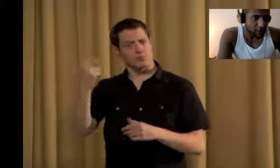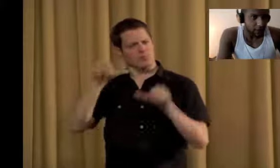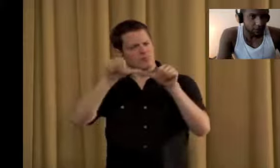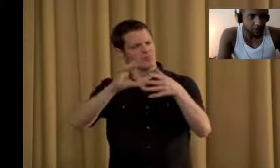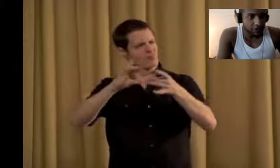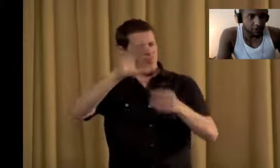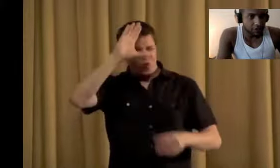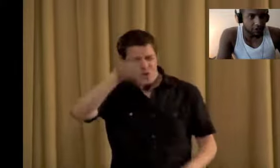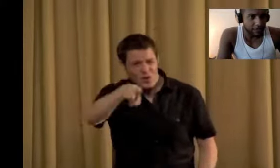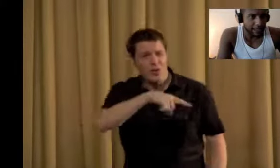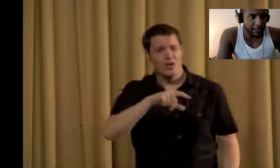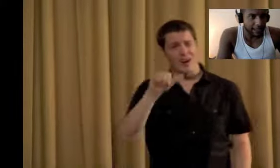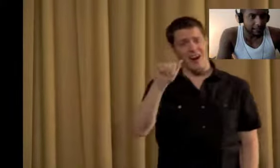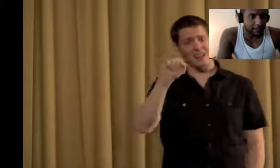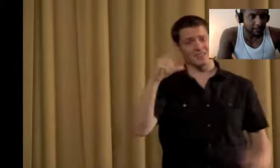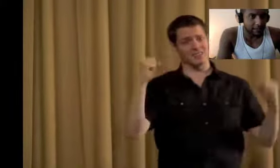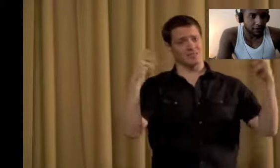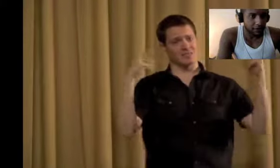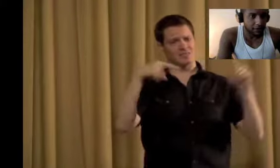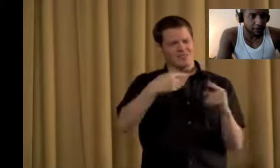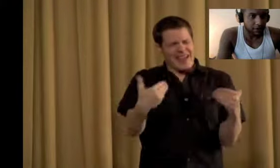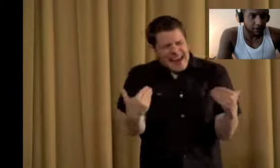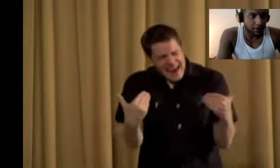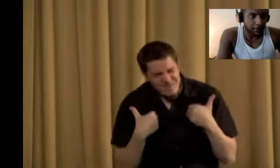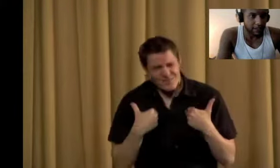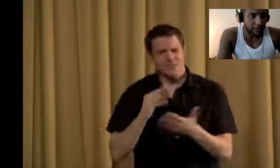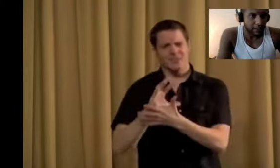There's a gentleman from Gallaudet University who's a good storyteller.